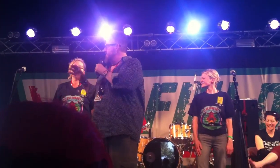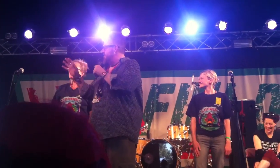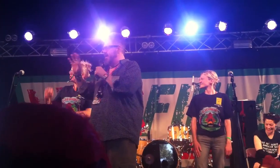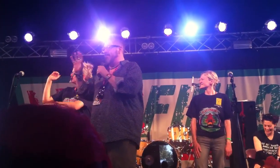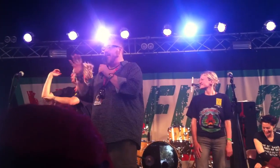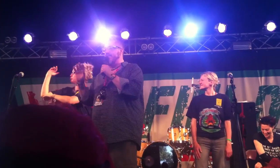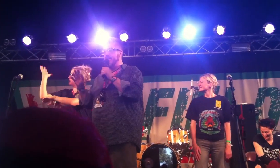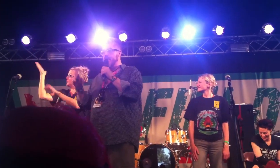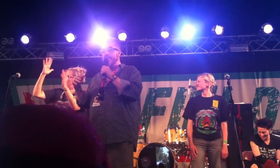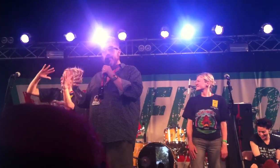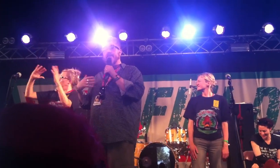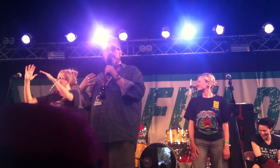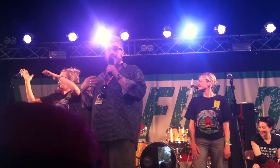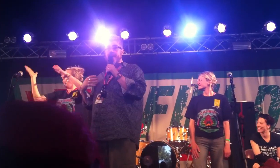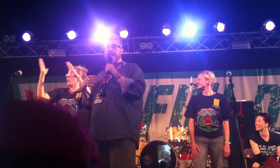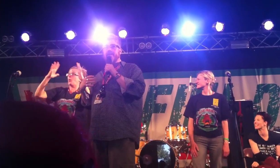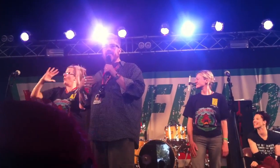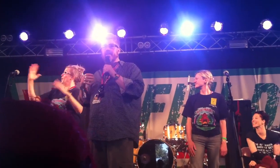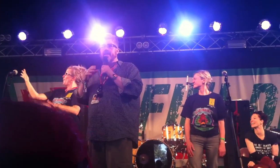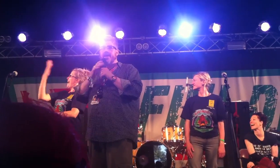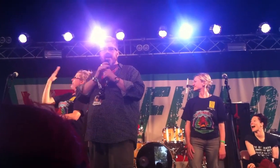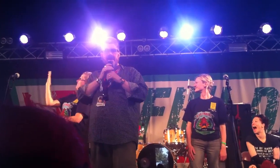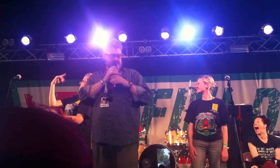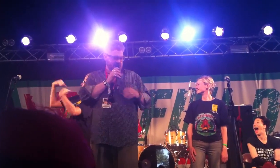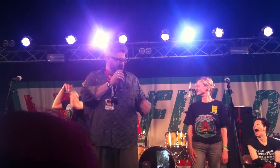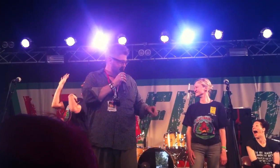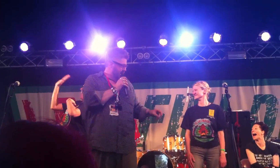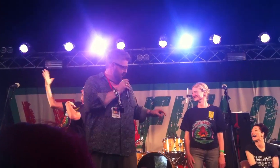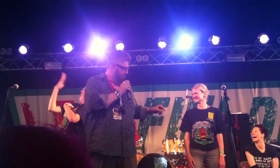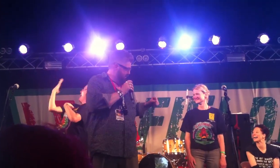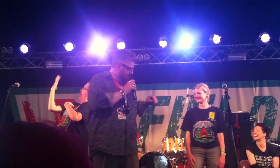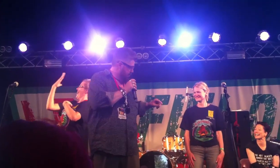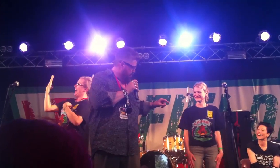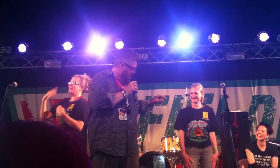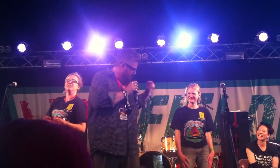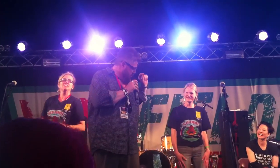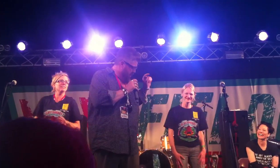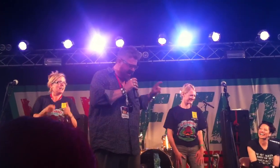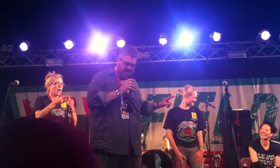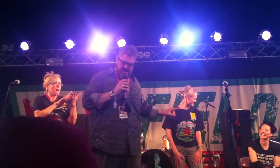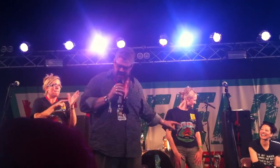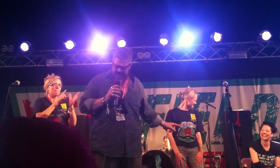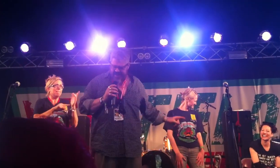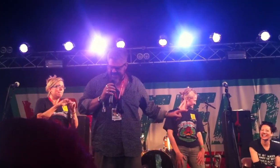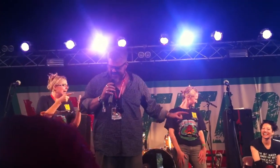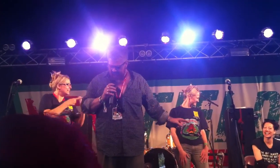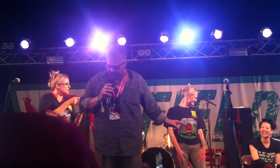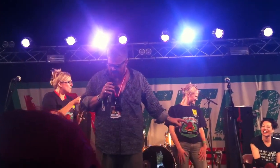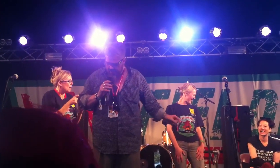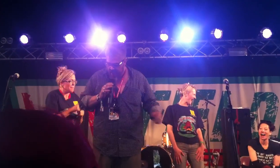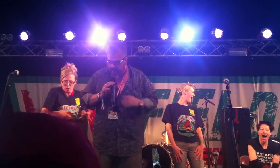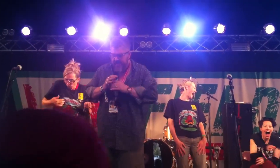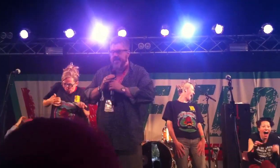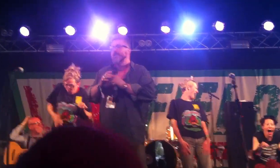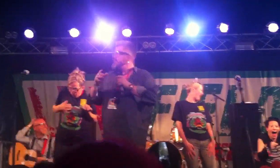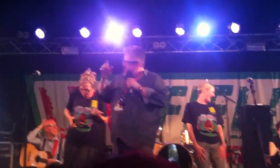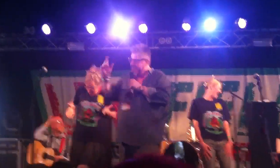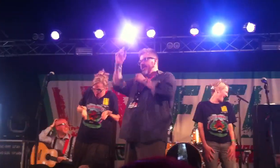the trees are waving in the wind, they're waving at me. And Amanda Palmer's playing a tiny guitar.